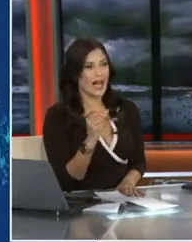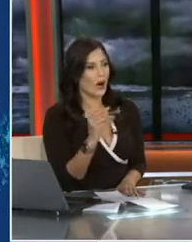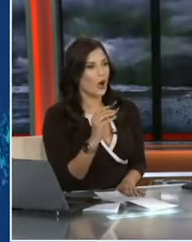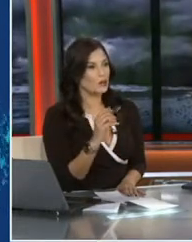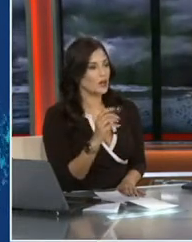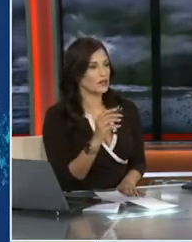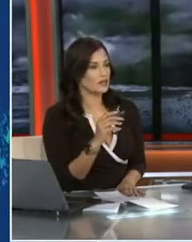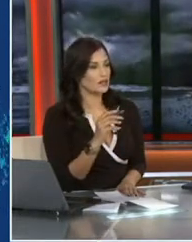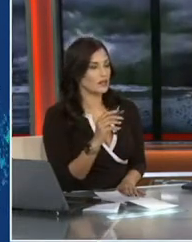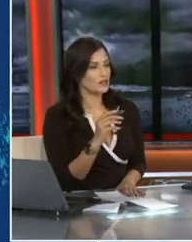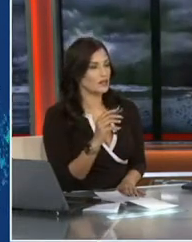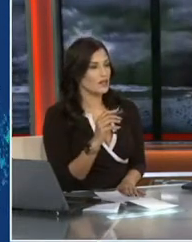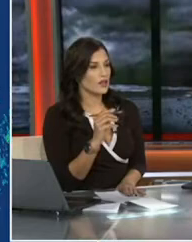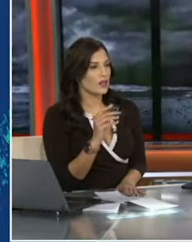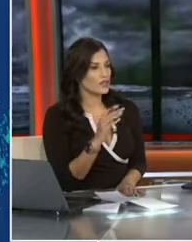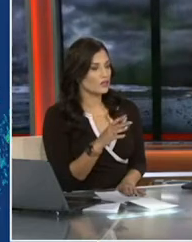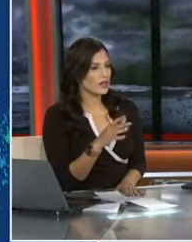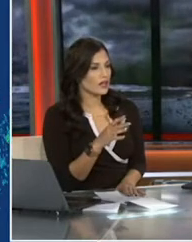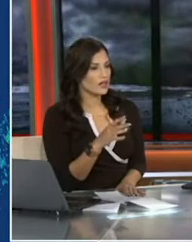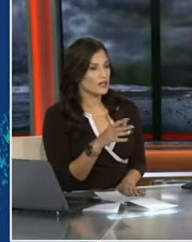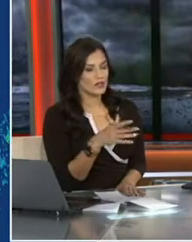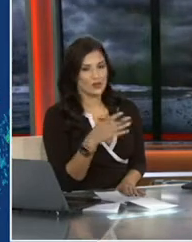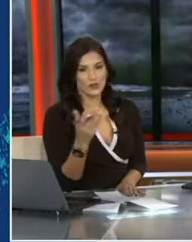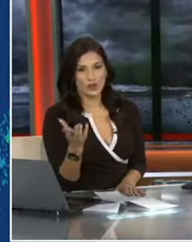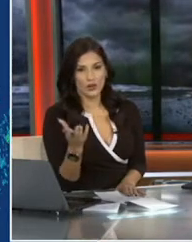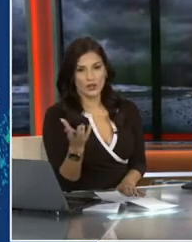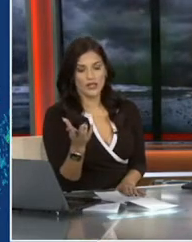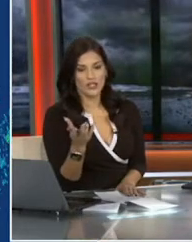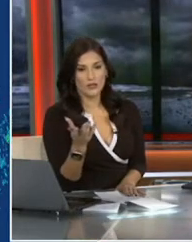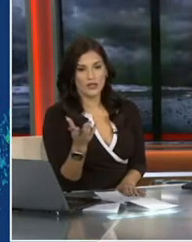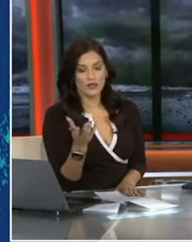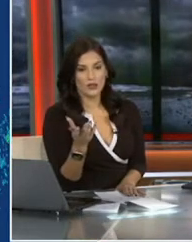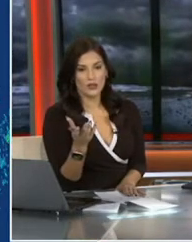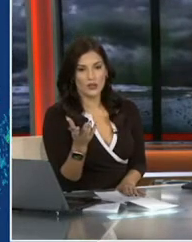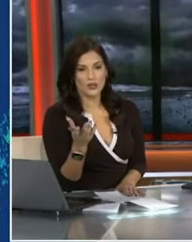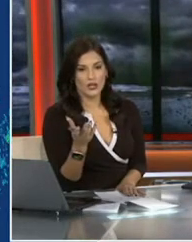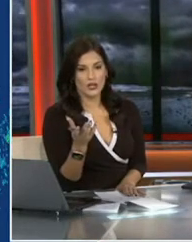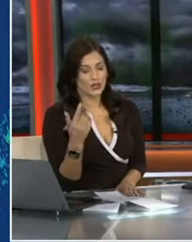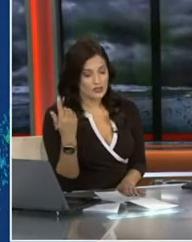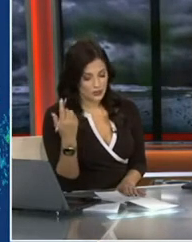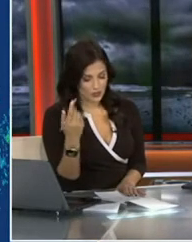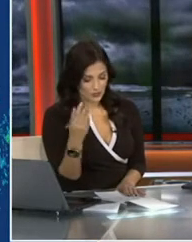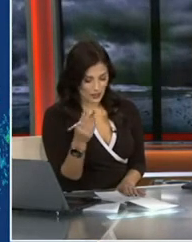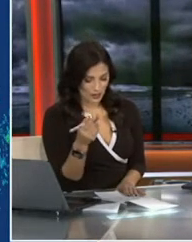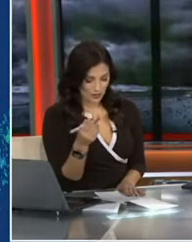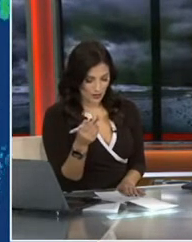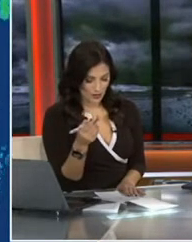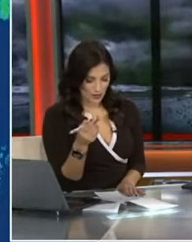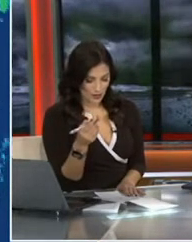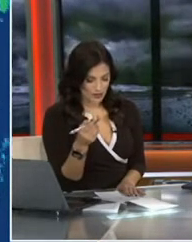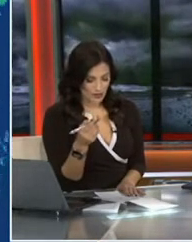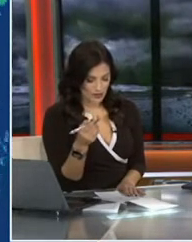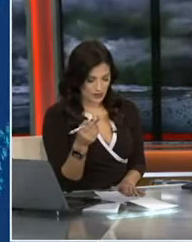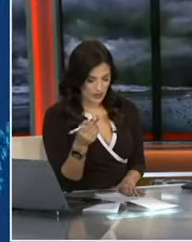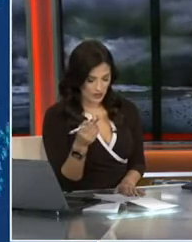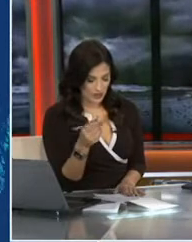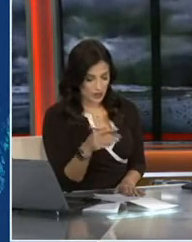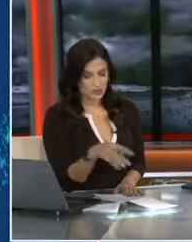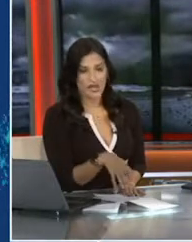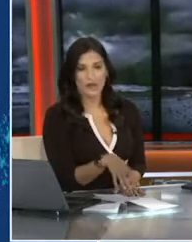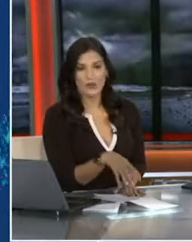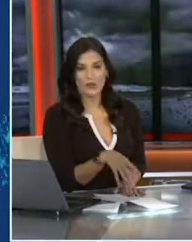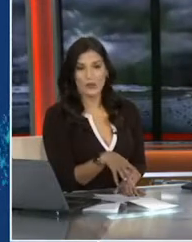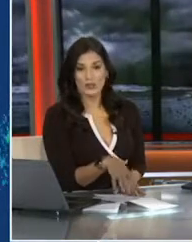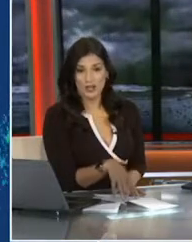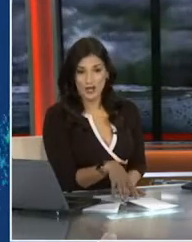morning, is how unprecedented this flooding is. And just for our English-speaking viewers, our listeners right now, if you don't see us on television, he